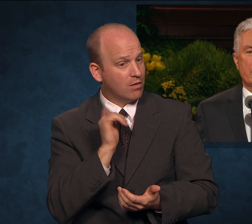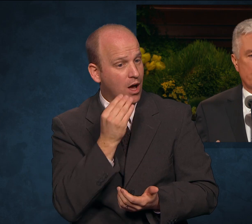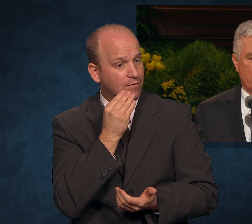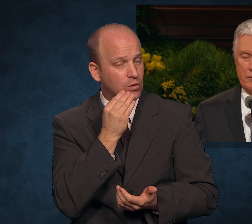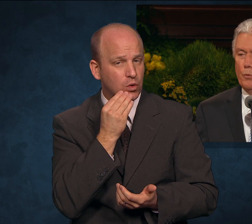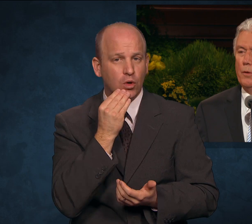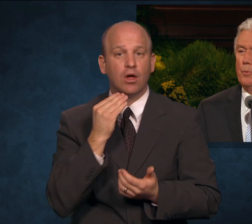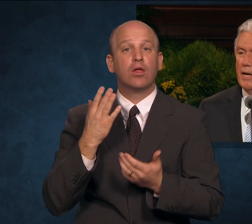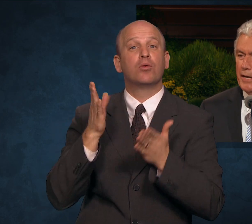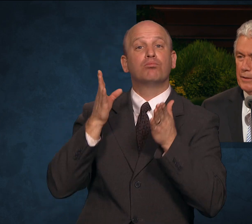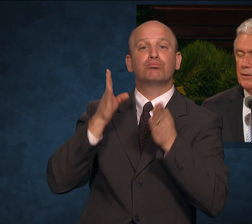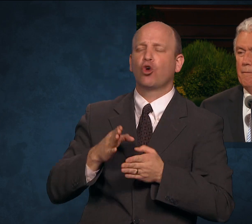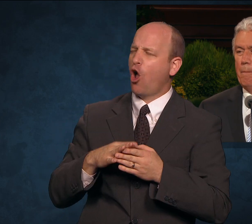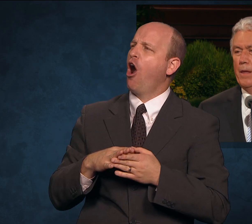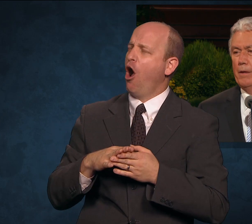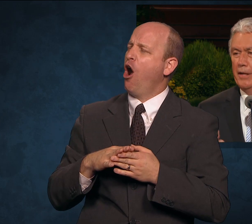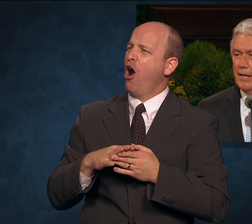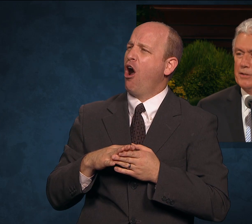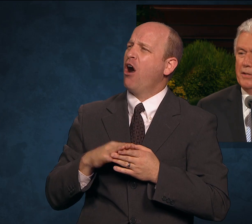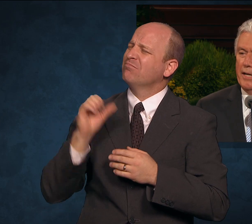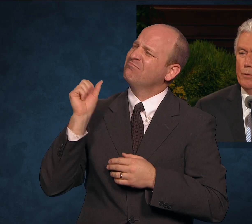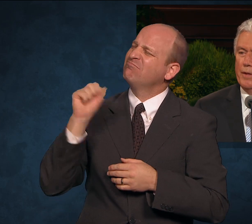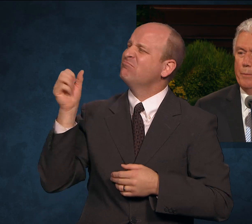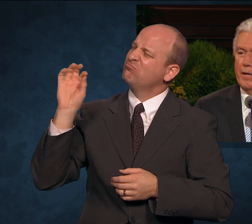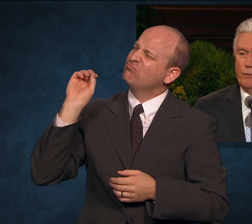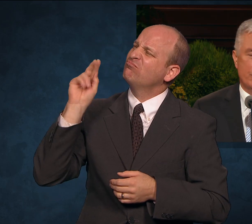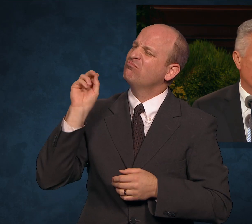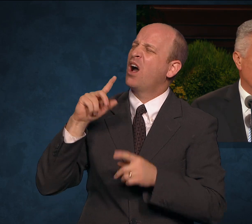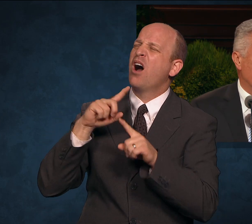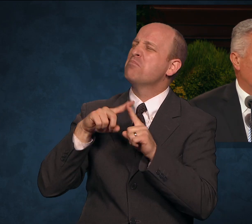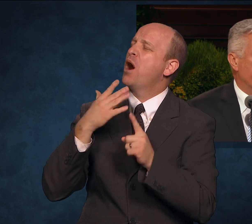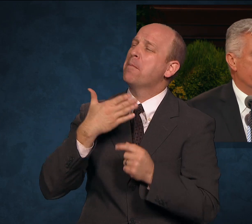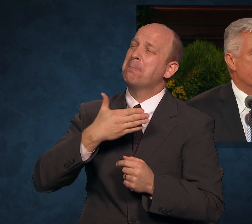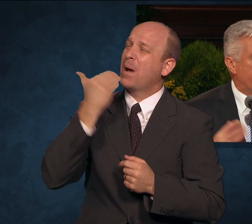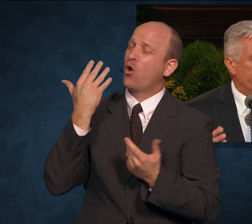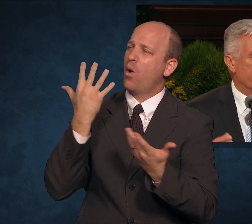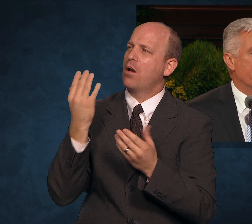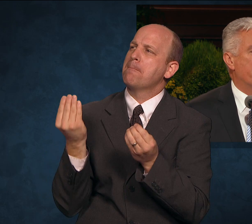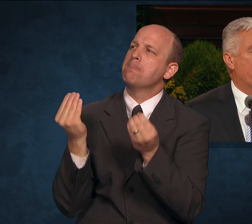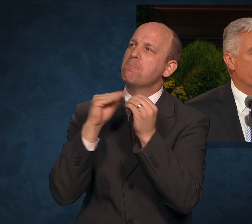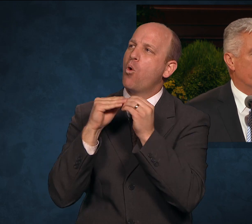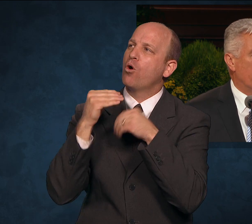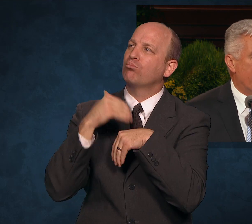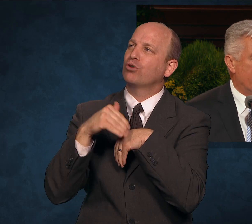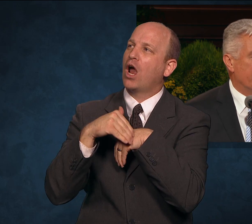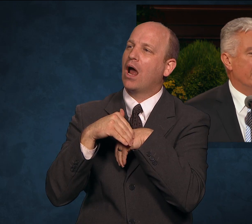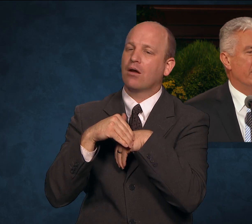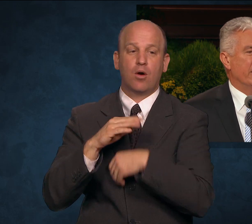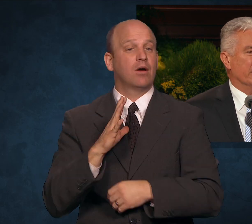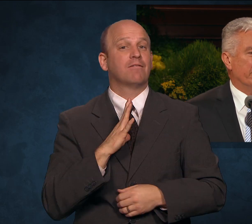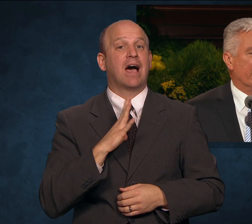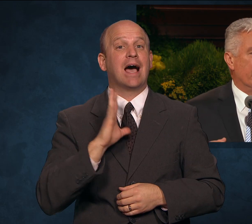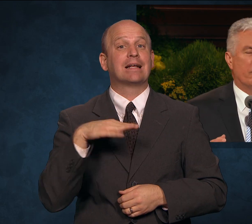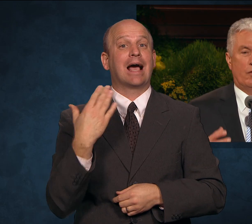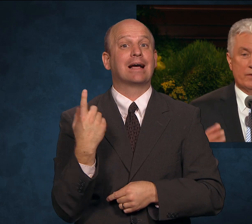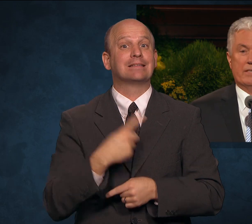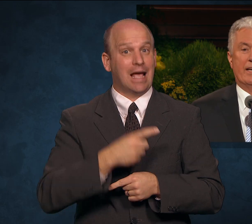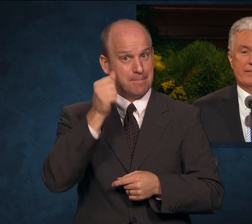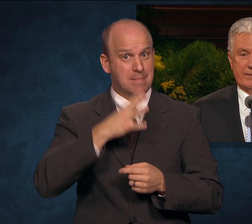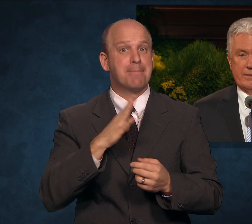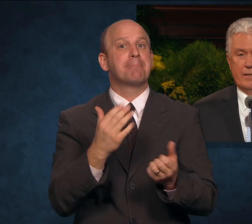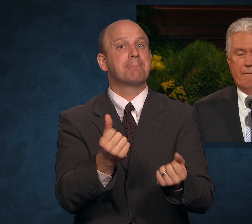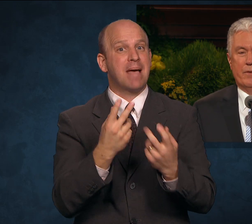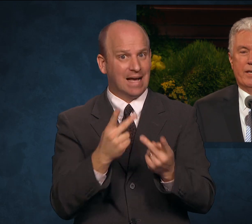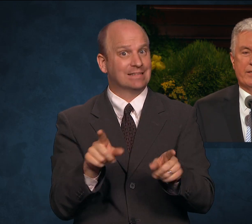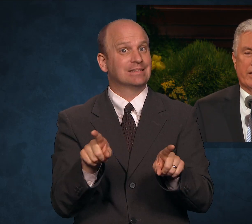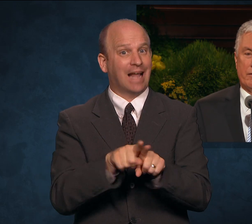they had served more bread the next day when the man turn the waiter doubled the amount of bread giving him four